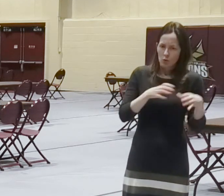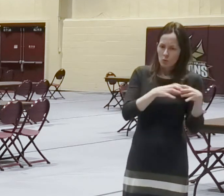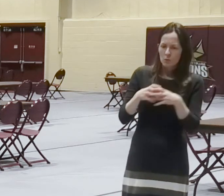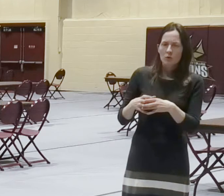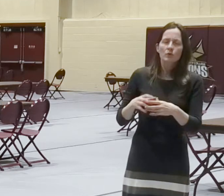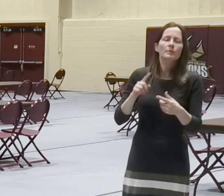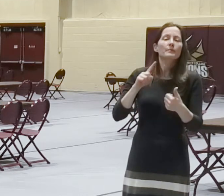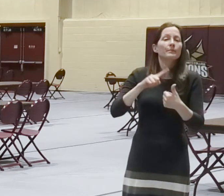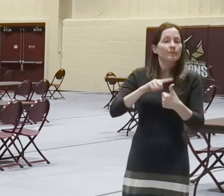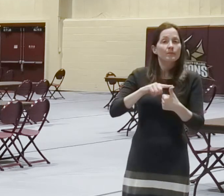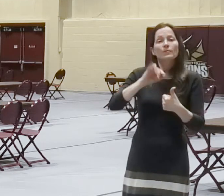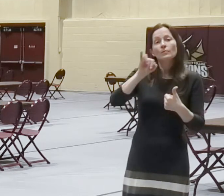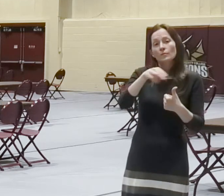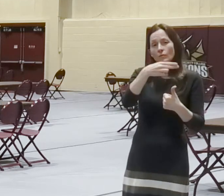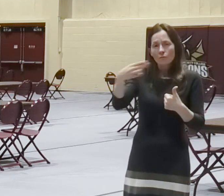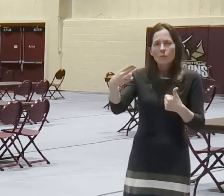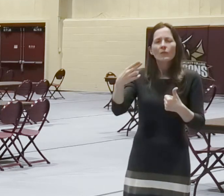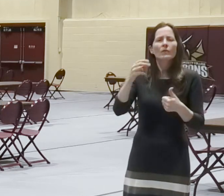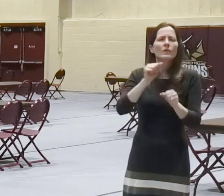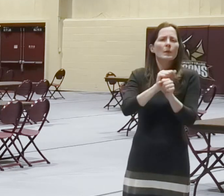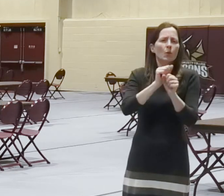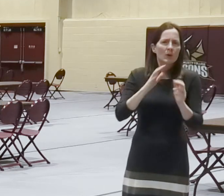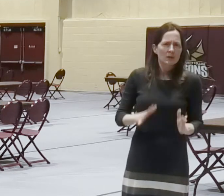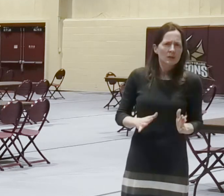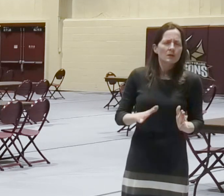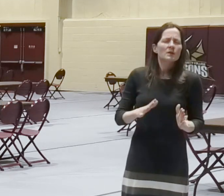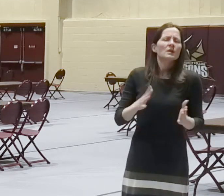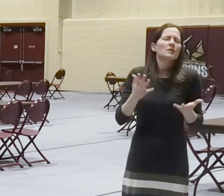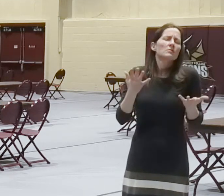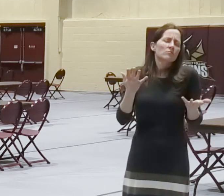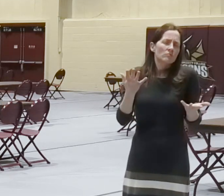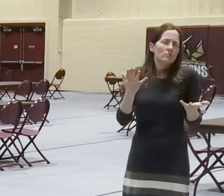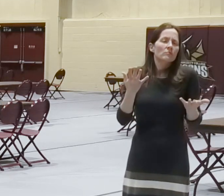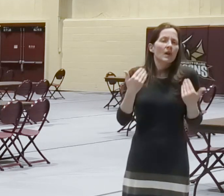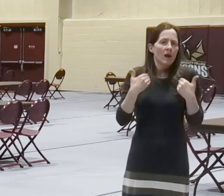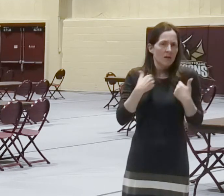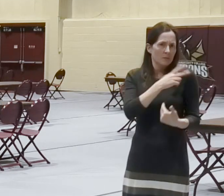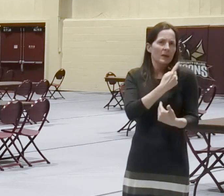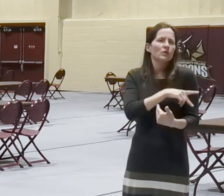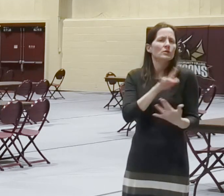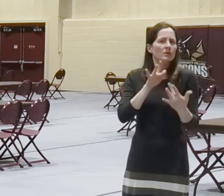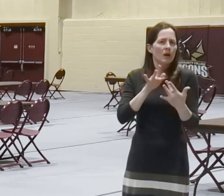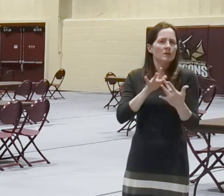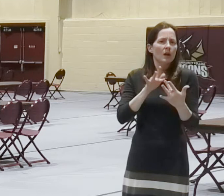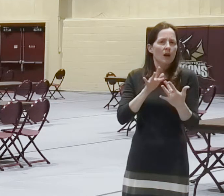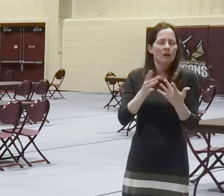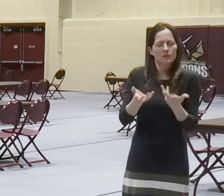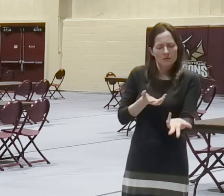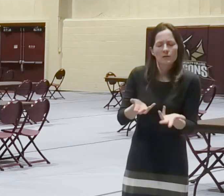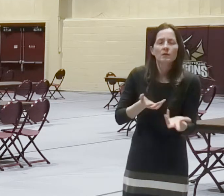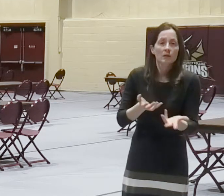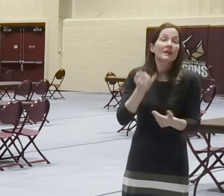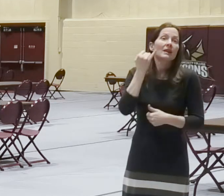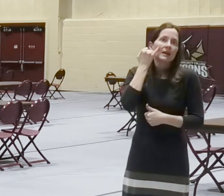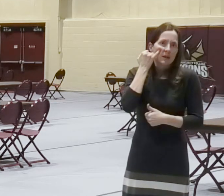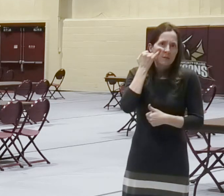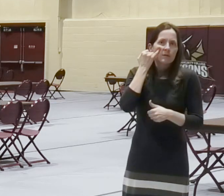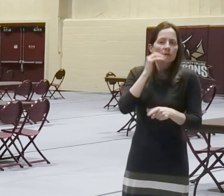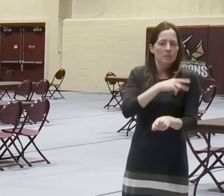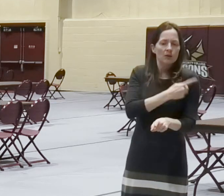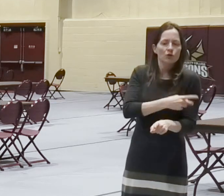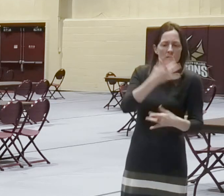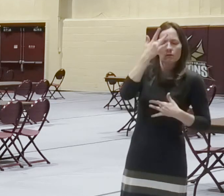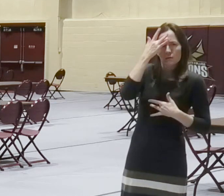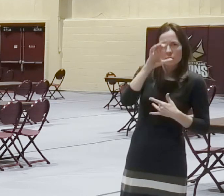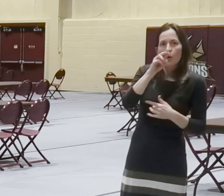JHM employees with varying degrees of patient contact, prioritizing those that are dealing with patients with COVID. We started vaccinating this